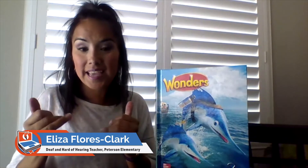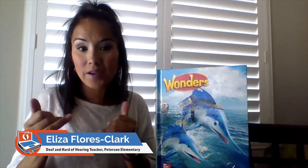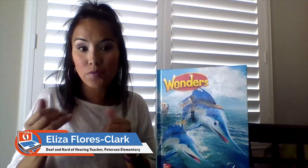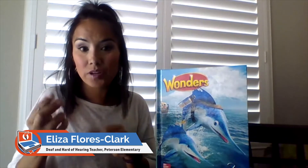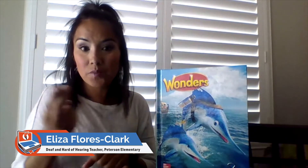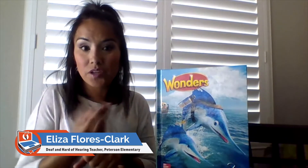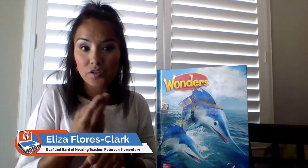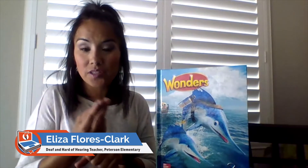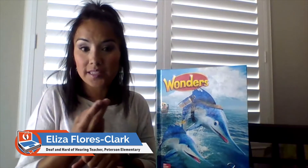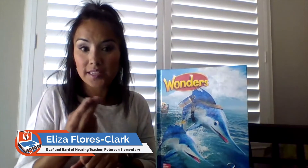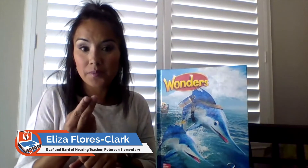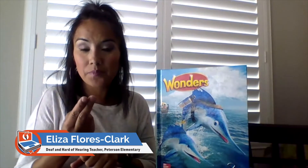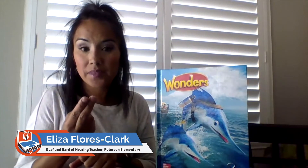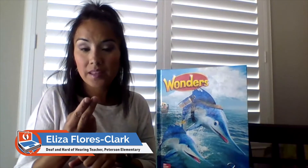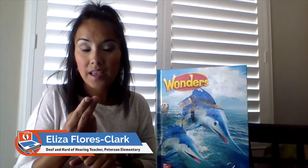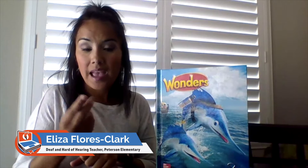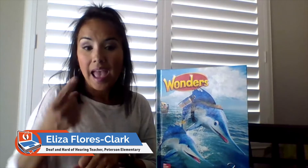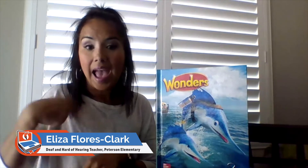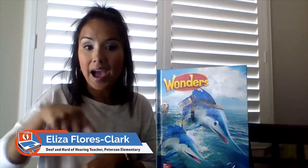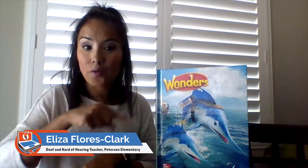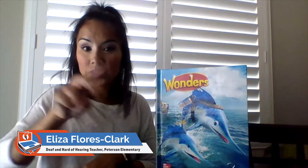We're going to be using our